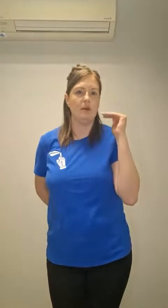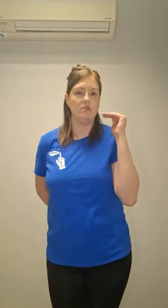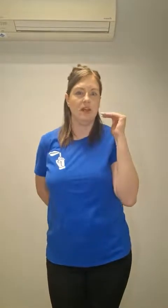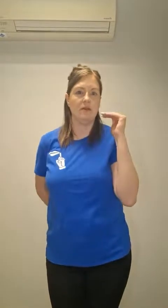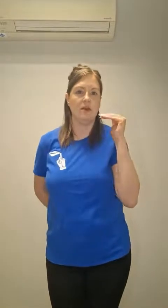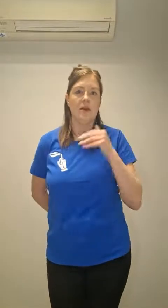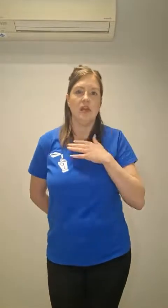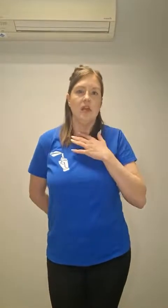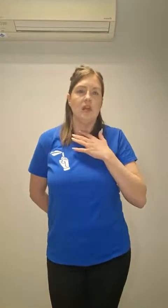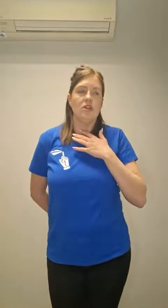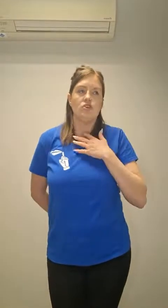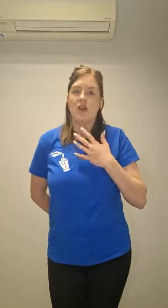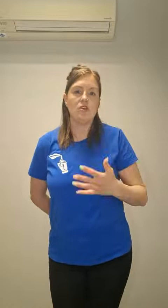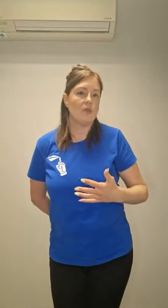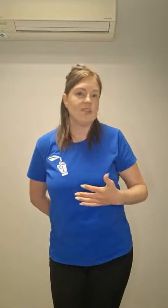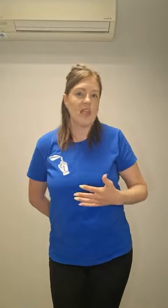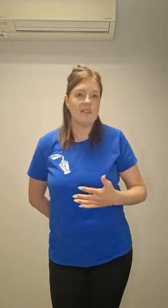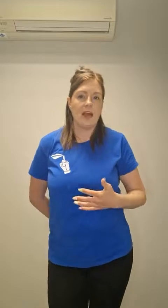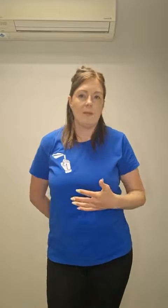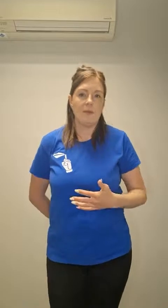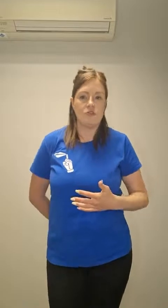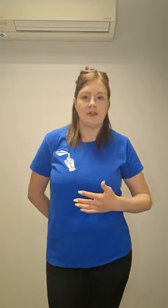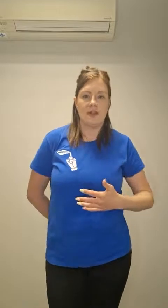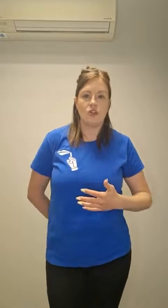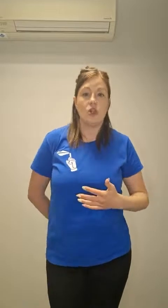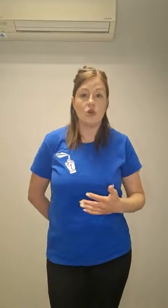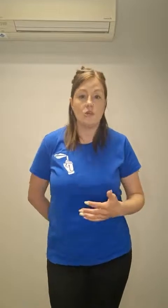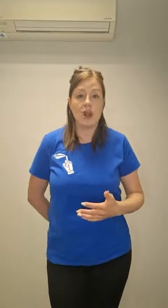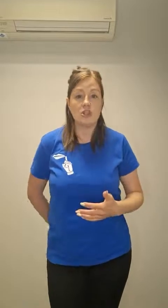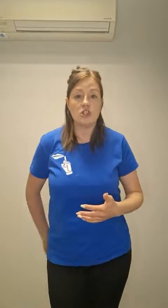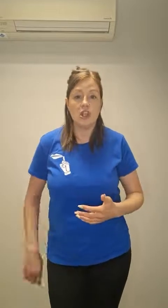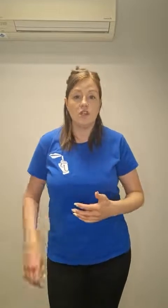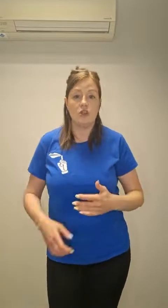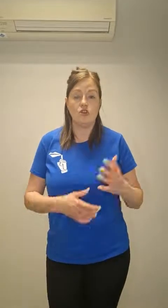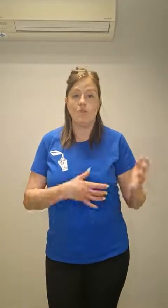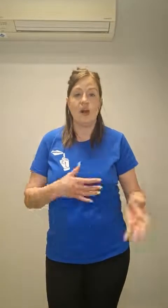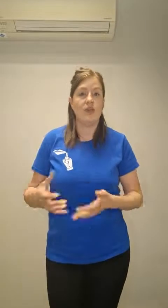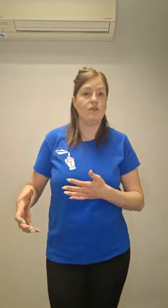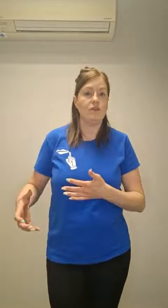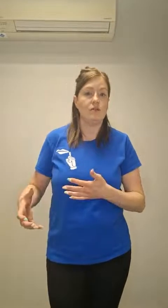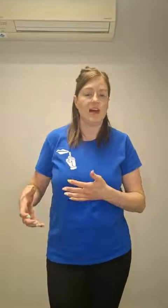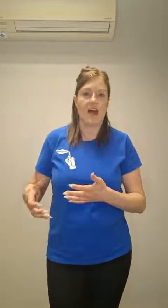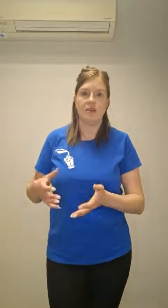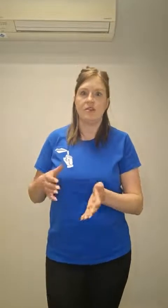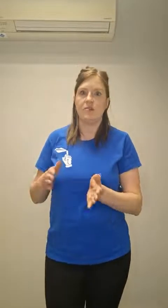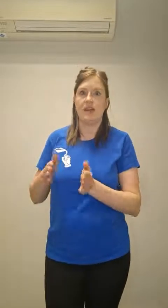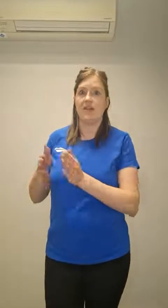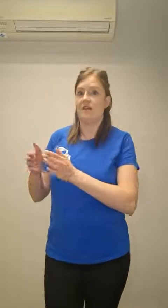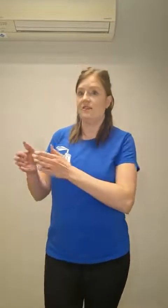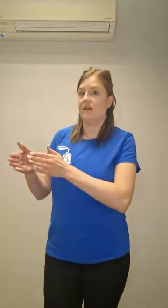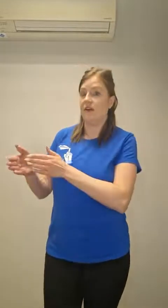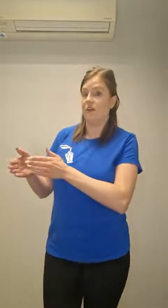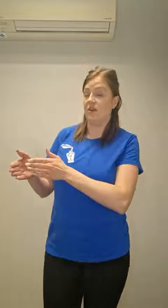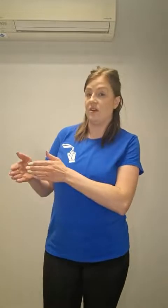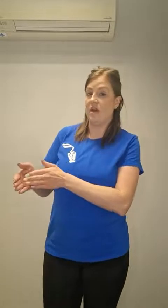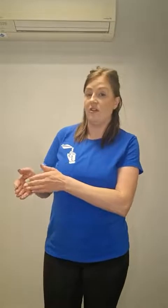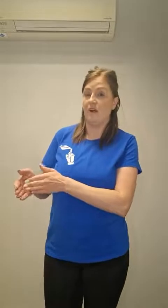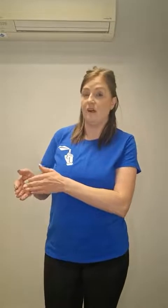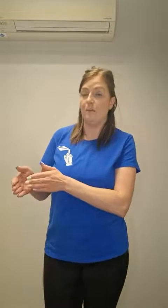building. Try not to get into the habit of doing that too much, because you might confuse that and associate that sign then with another